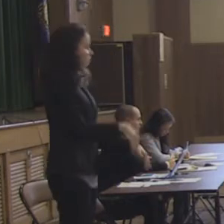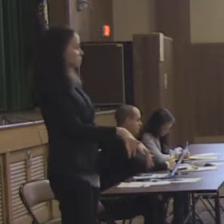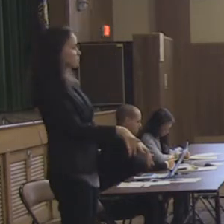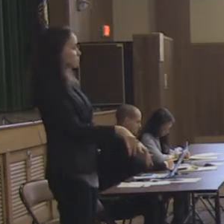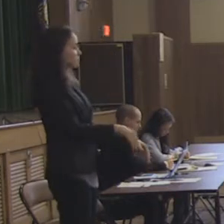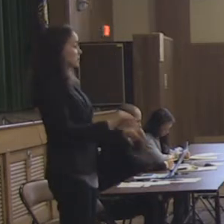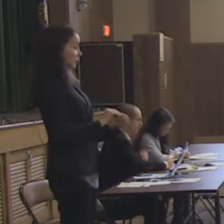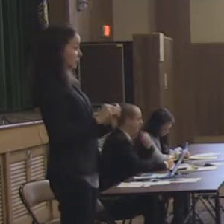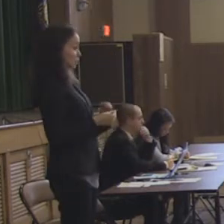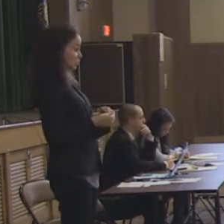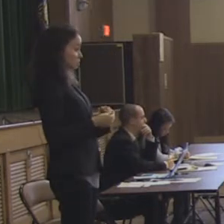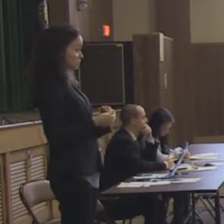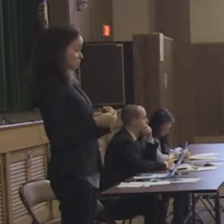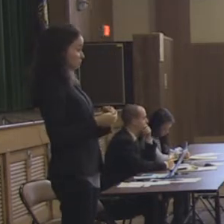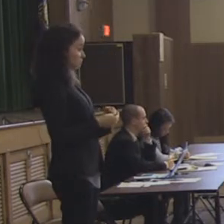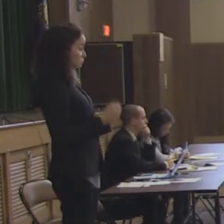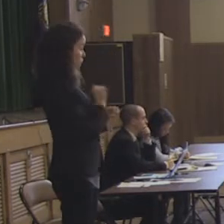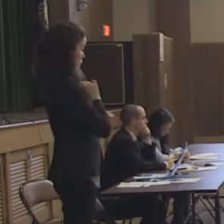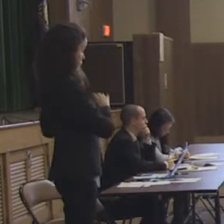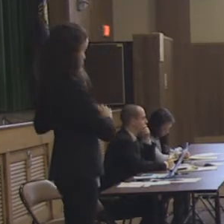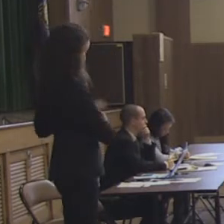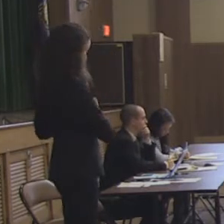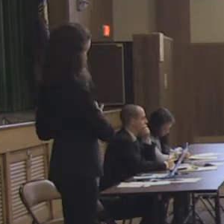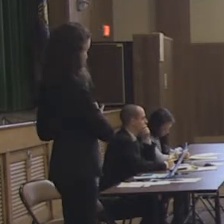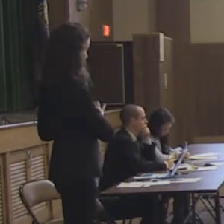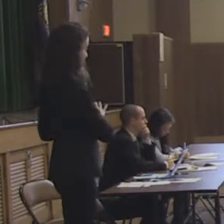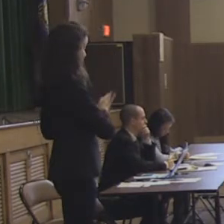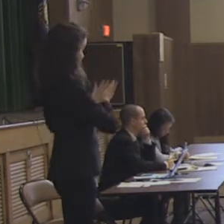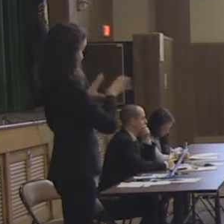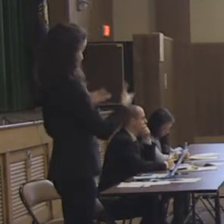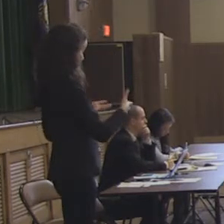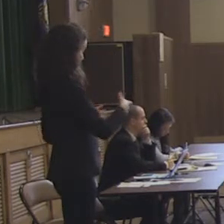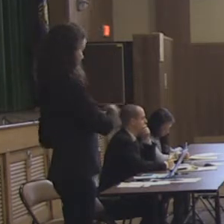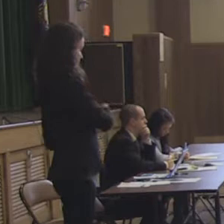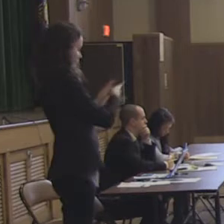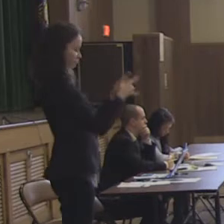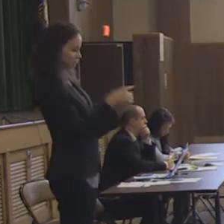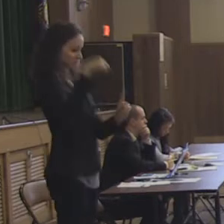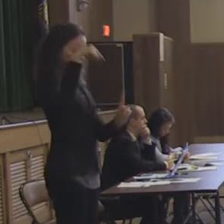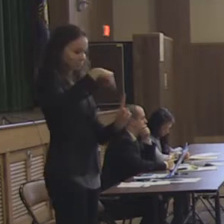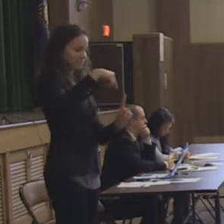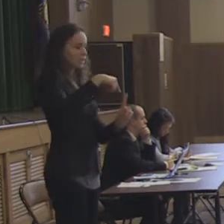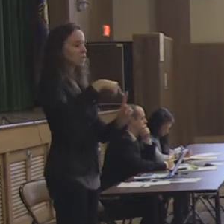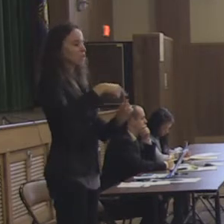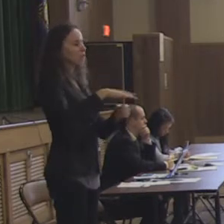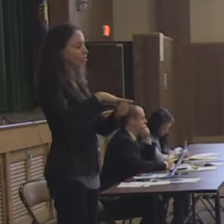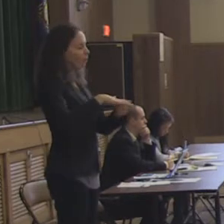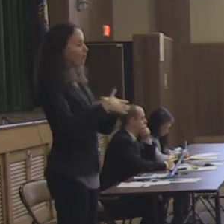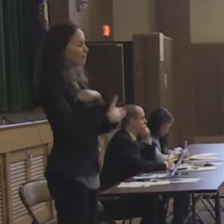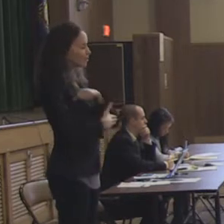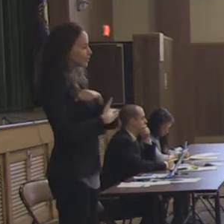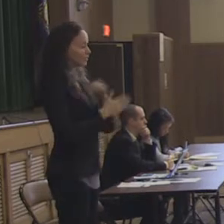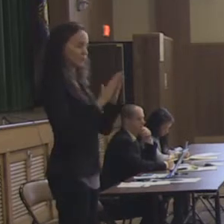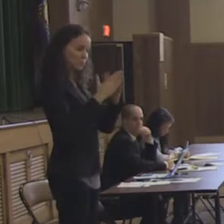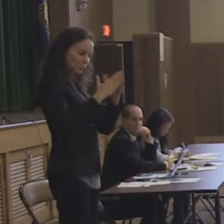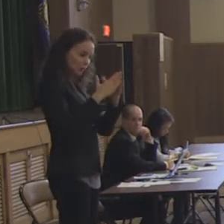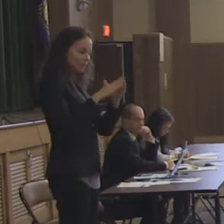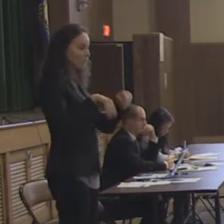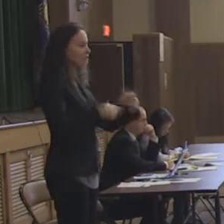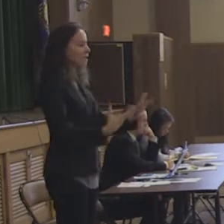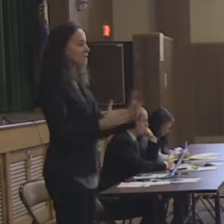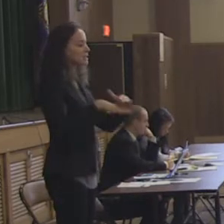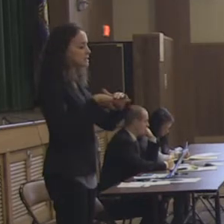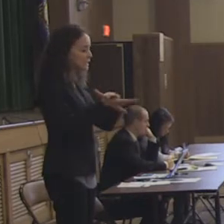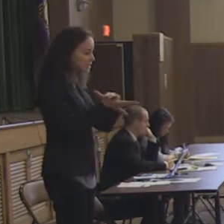you, and then connect them with the need for our local community to provide accessible